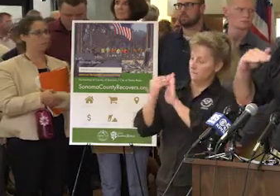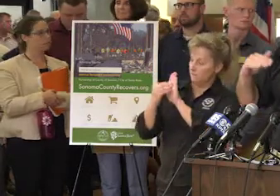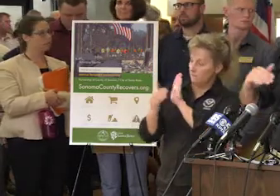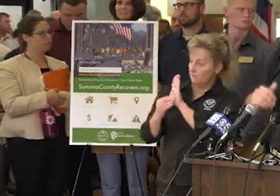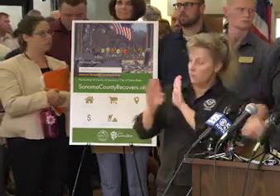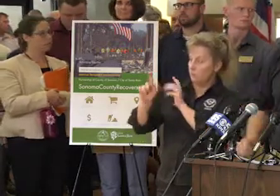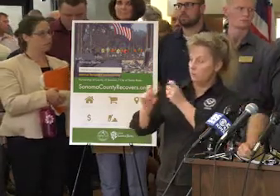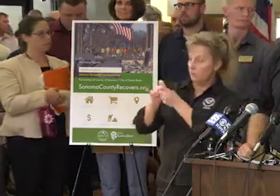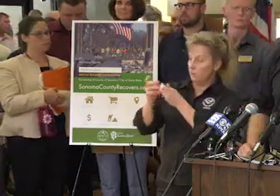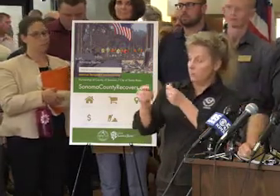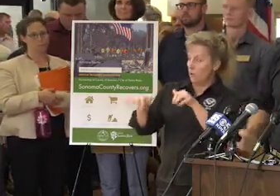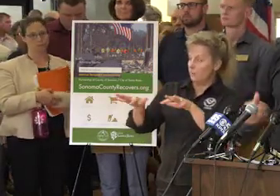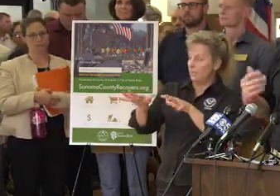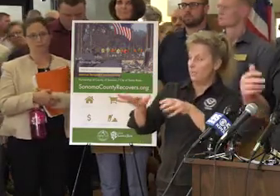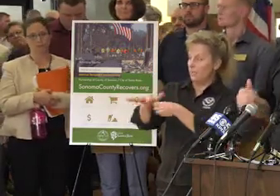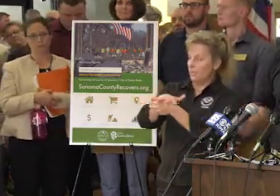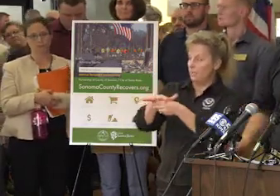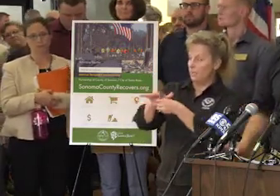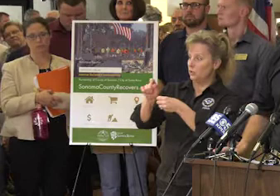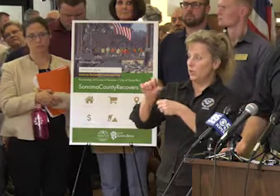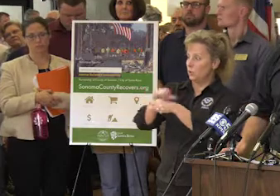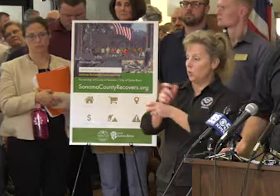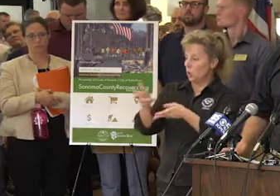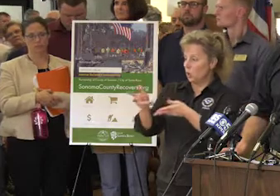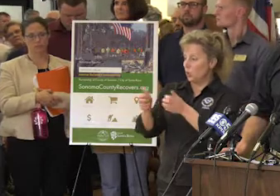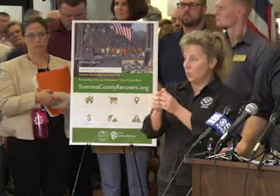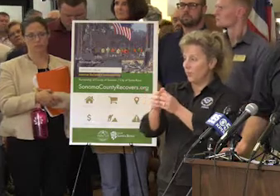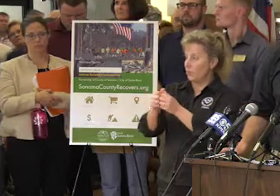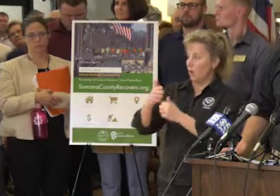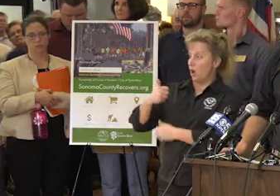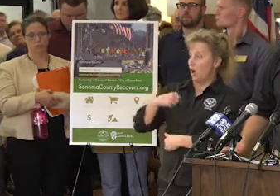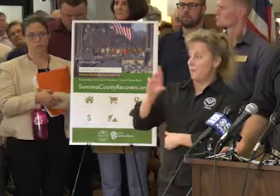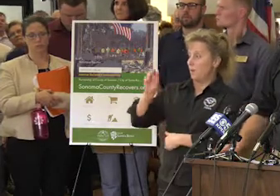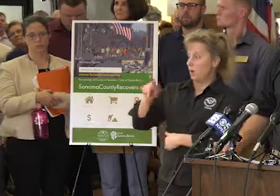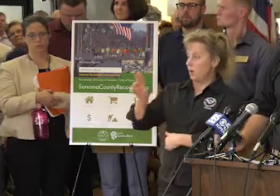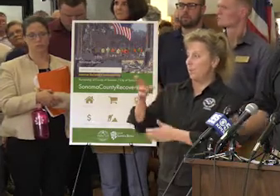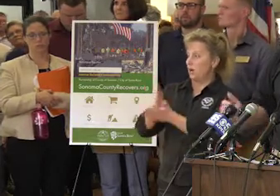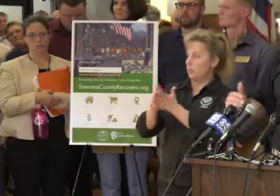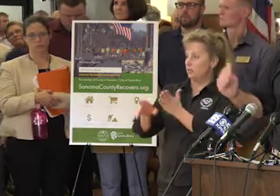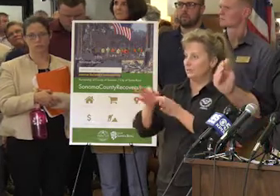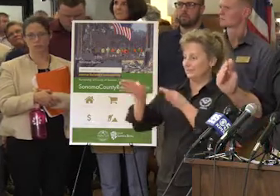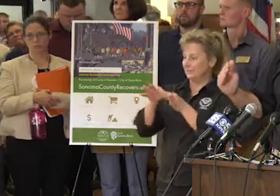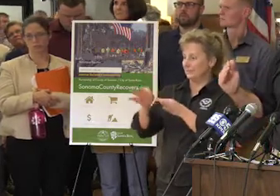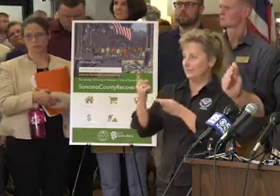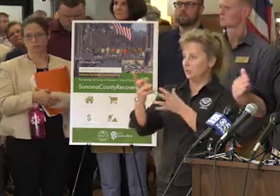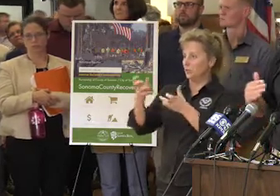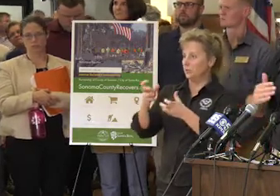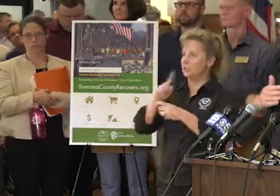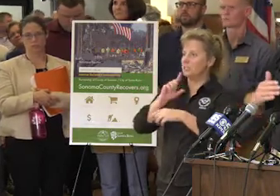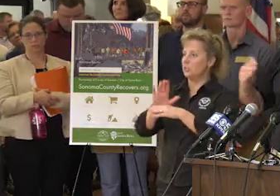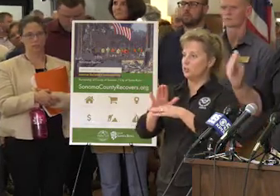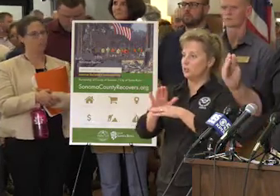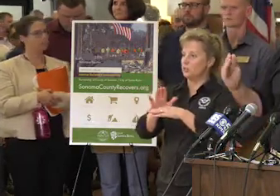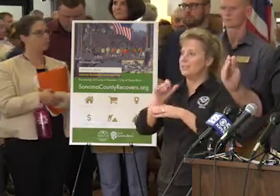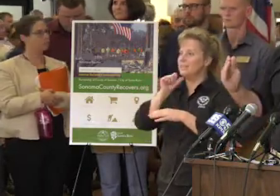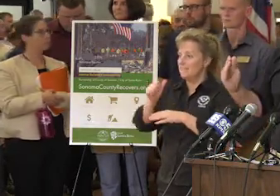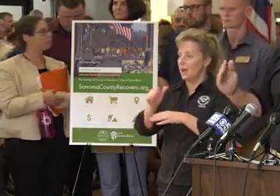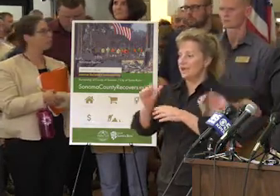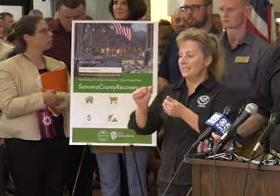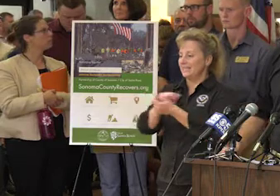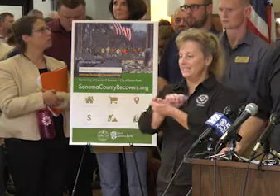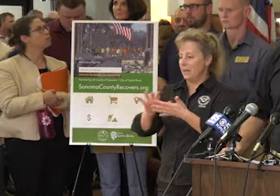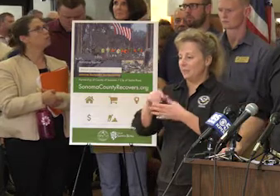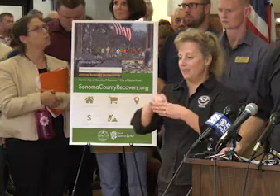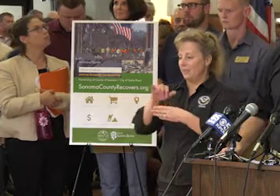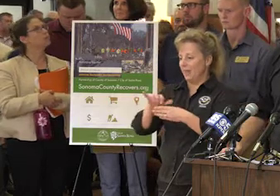your particular property site so that you can work with the Army Corps and its contractors to articulate if there's something you want to ensure does not get